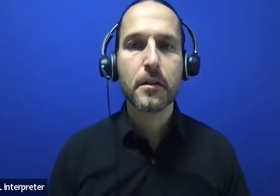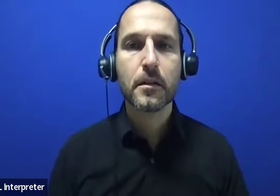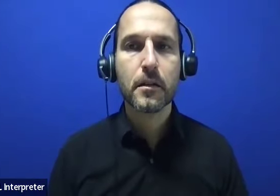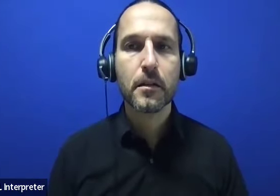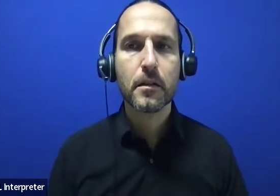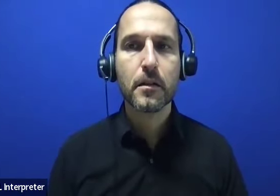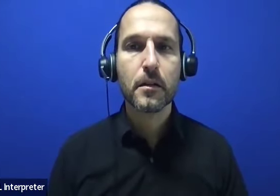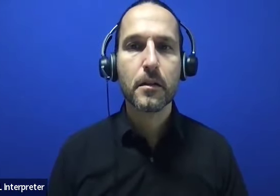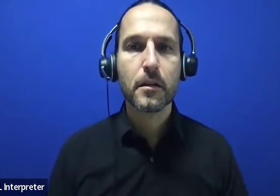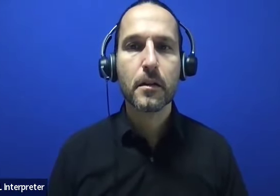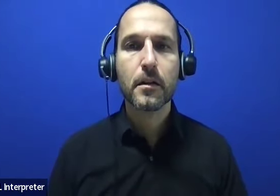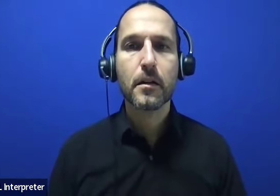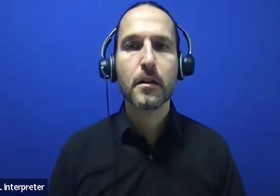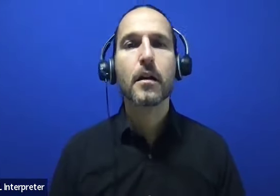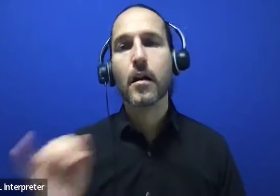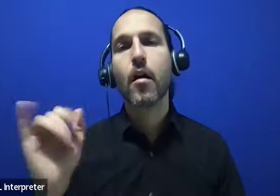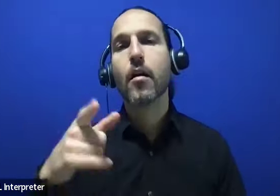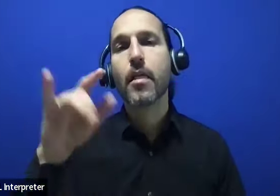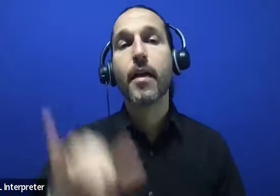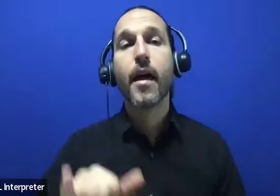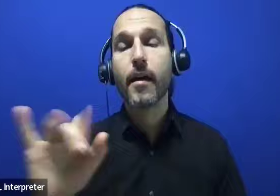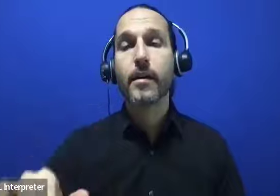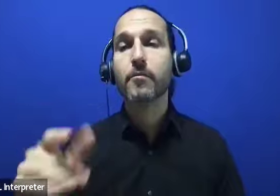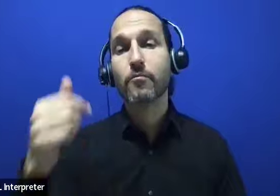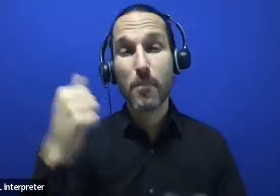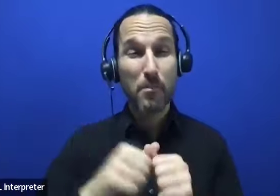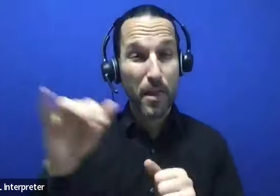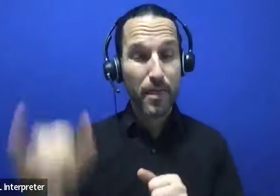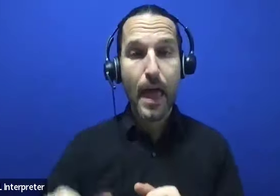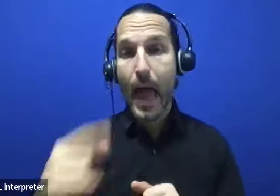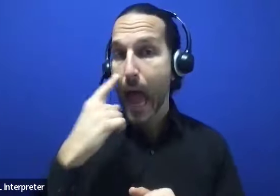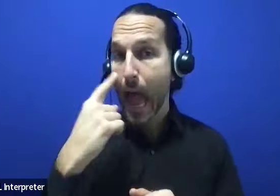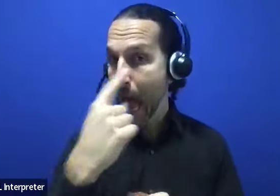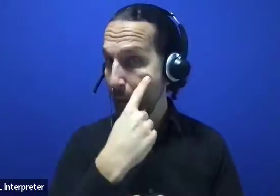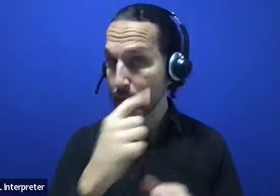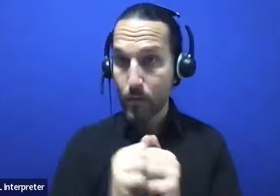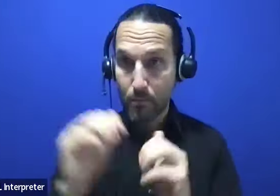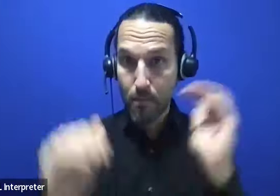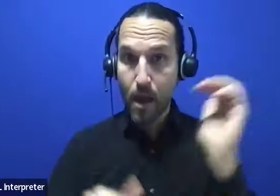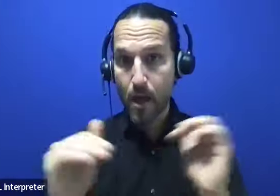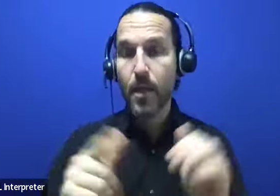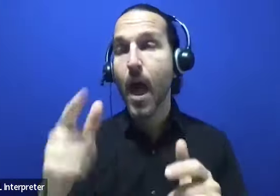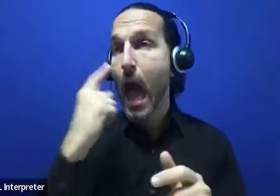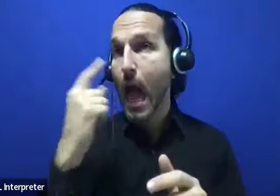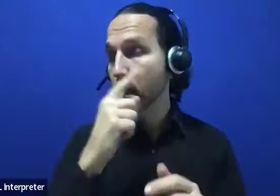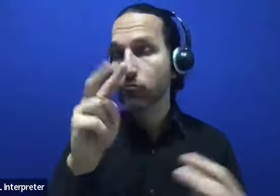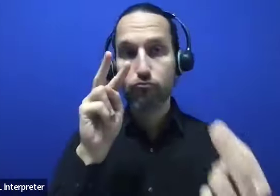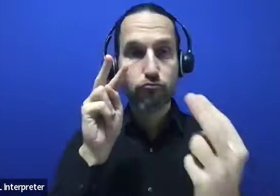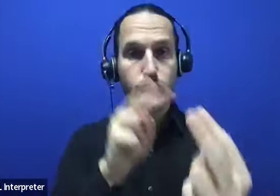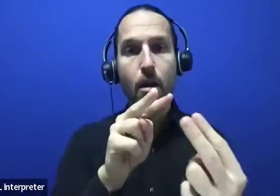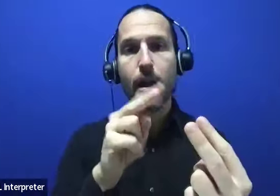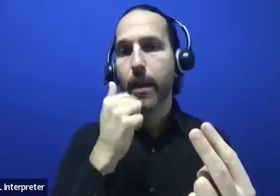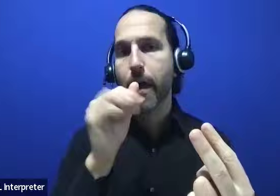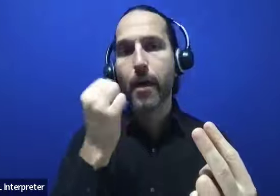Also, it does away with the problem of vestibulo-ocular reflex, right? Because your eyes are going to be focused on whatever they are, but you're not turning